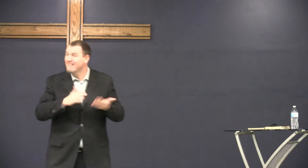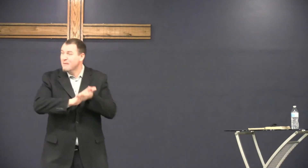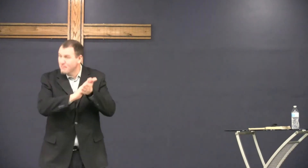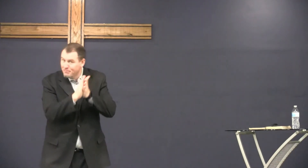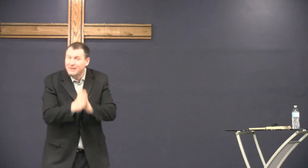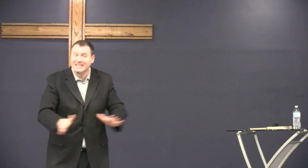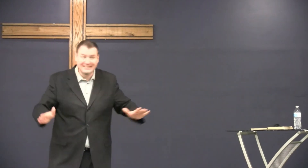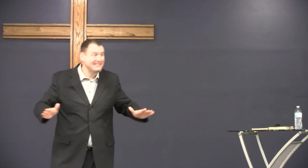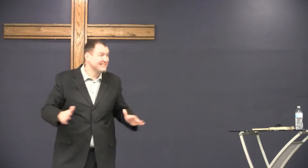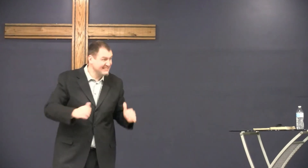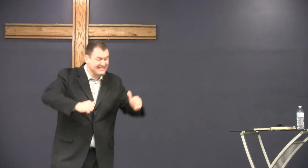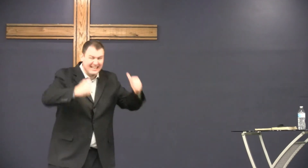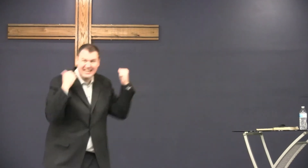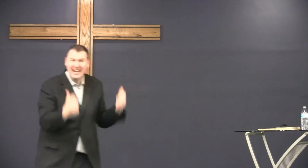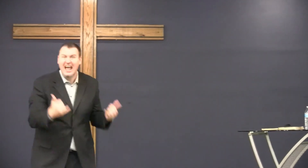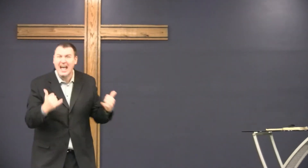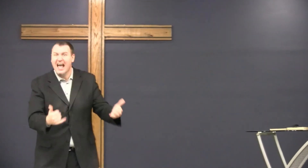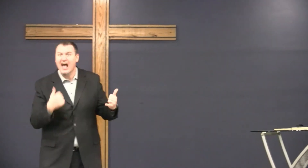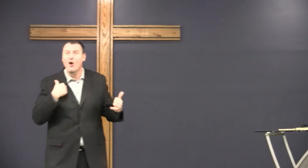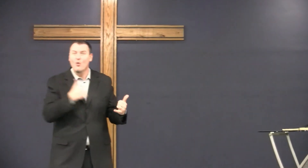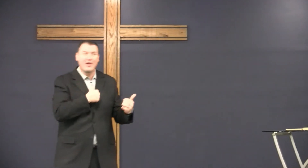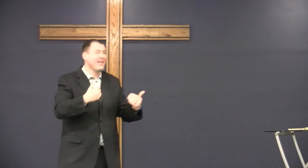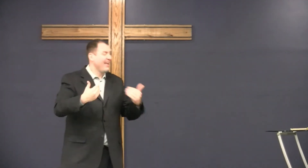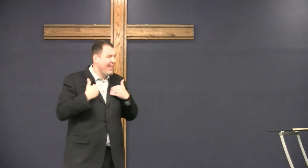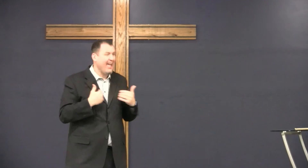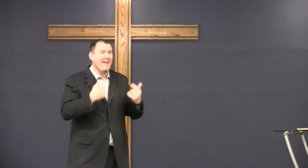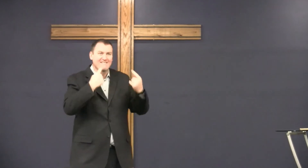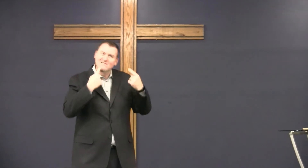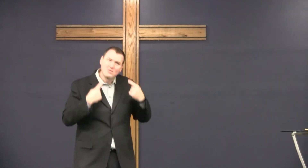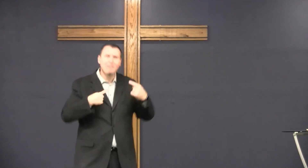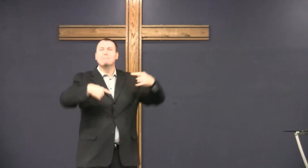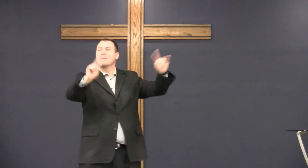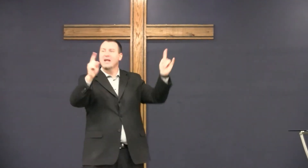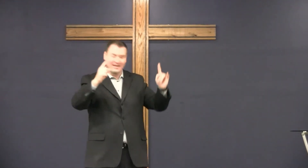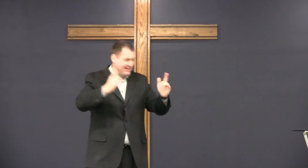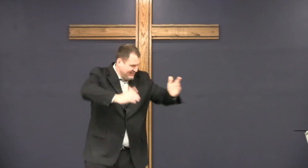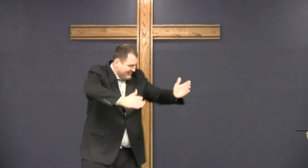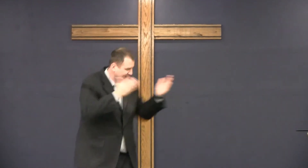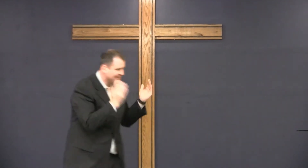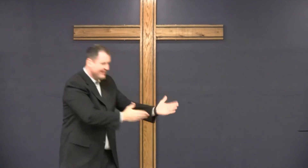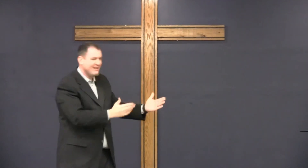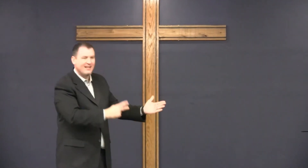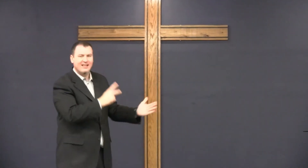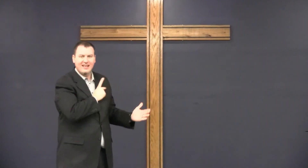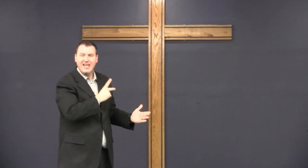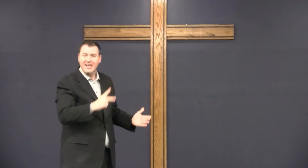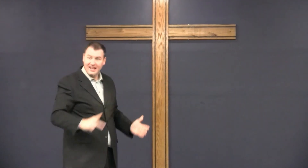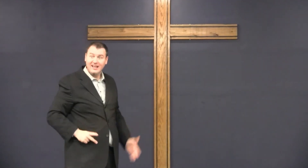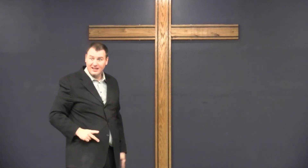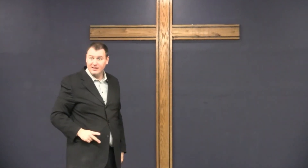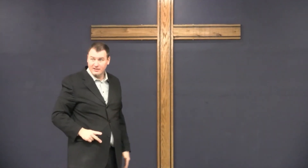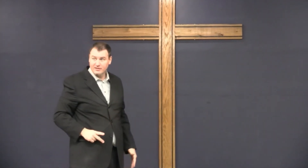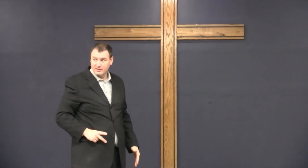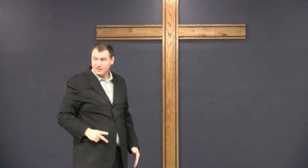are saying, well, now we can have peace. Now we've made it. Here is the